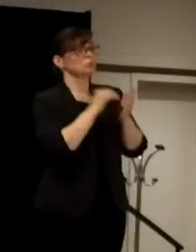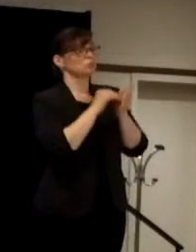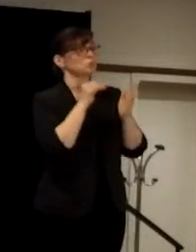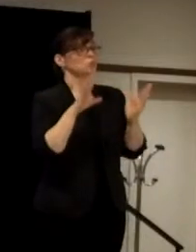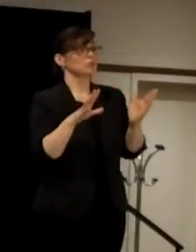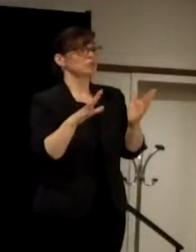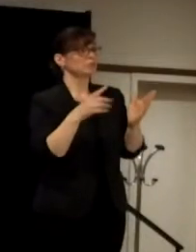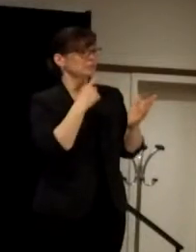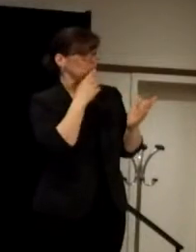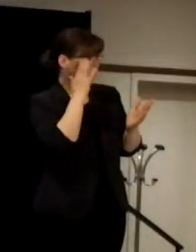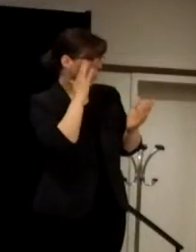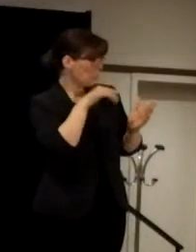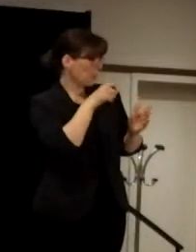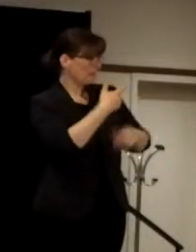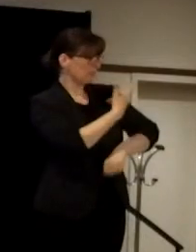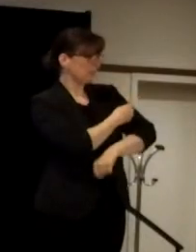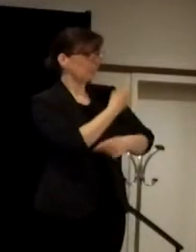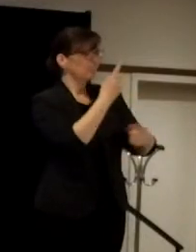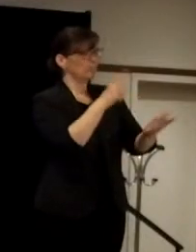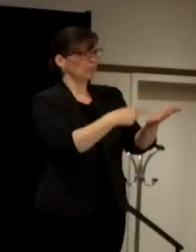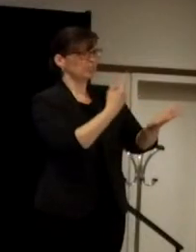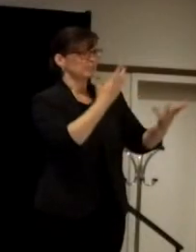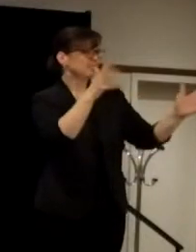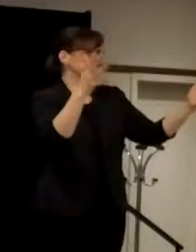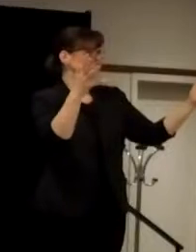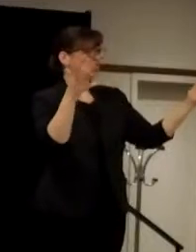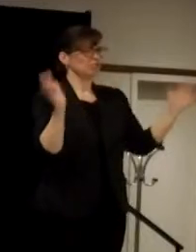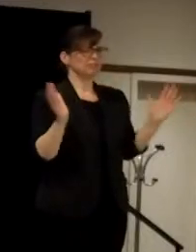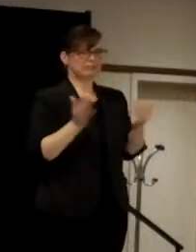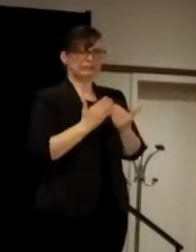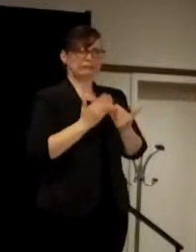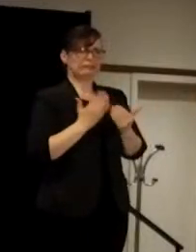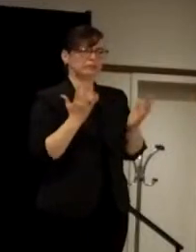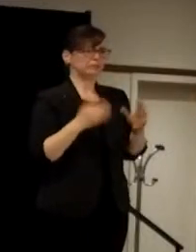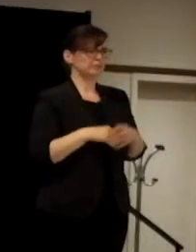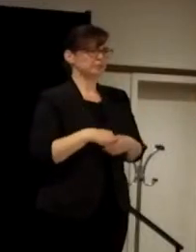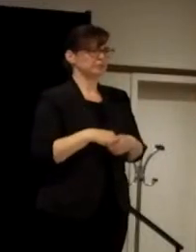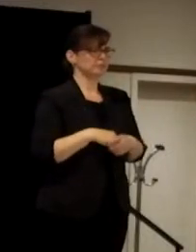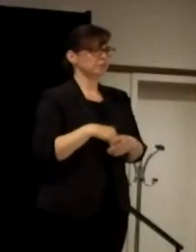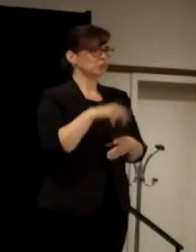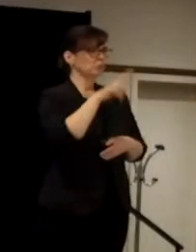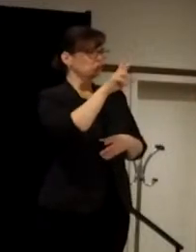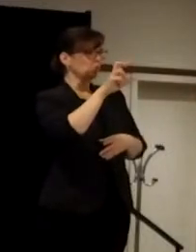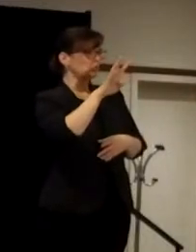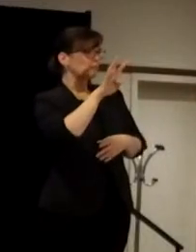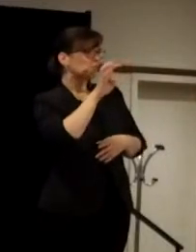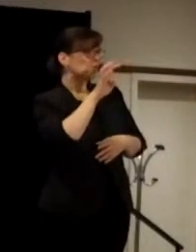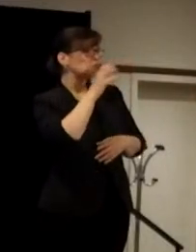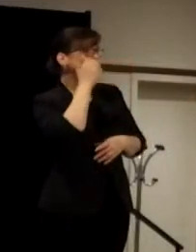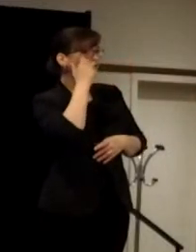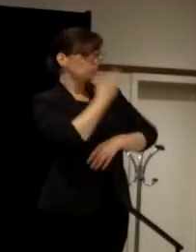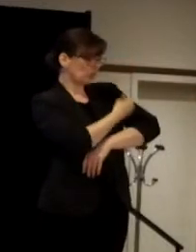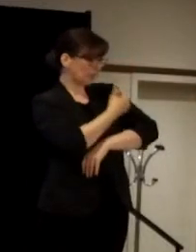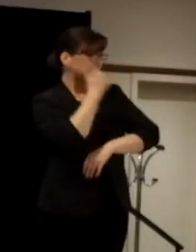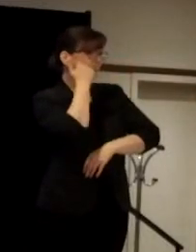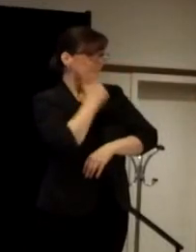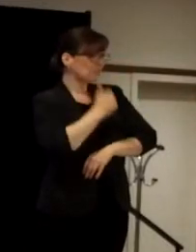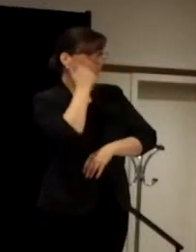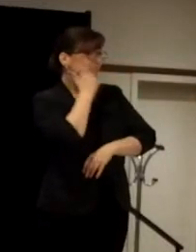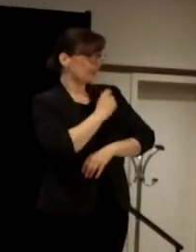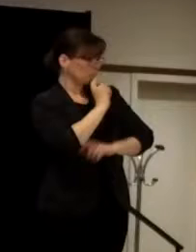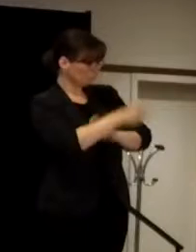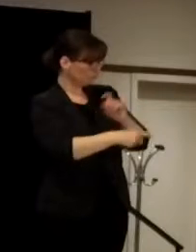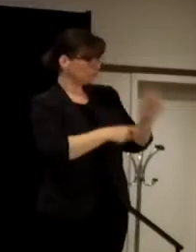get it done quickly. Right now, they can do probably 300, 400 shots a day with their infrastructure. We want to be able